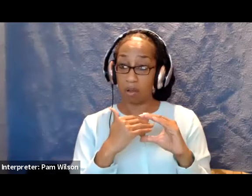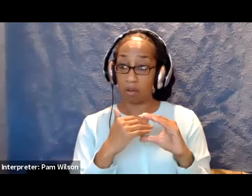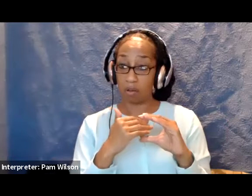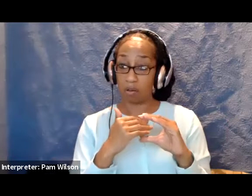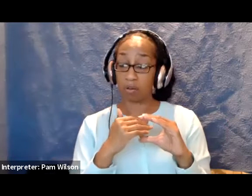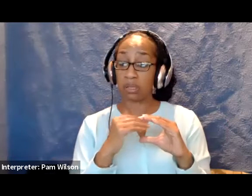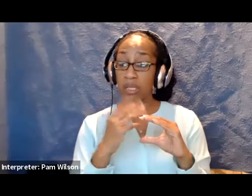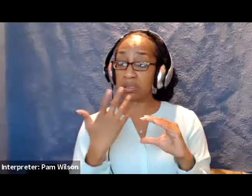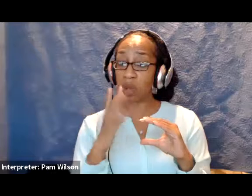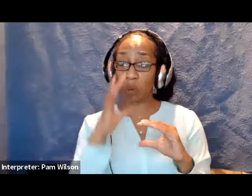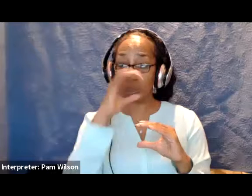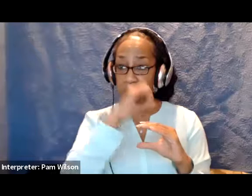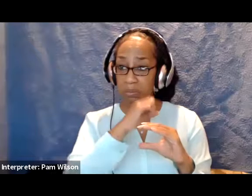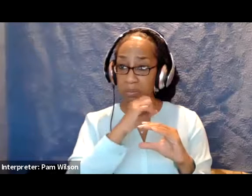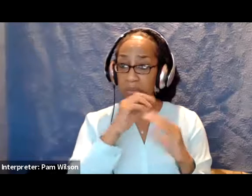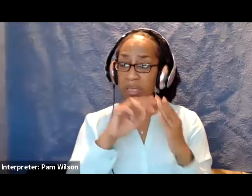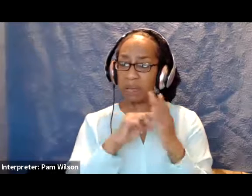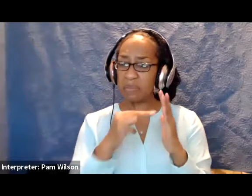are